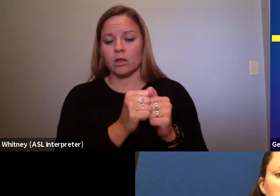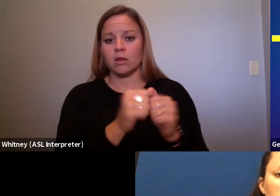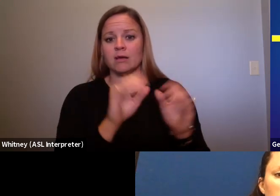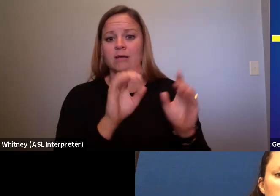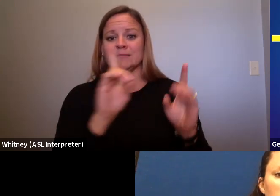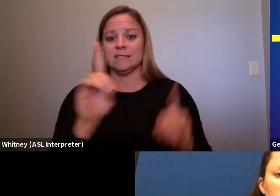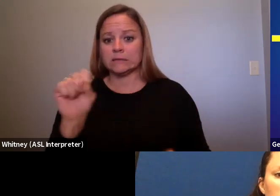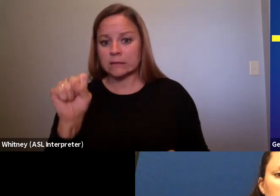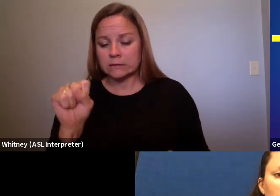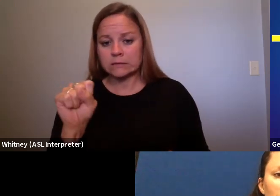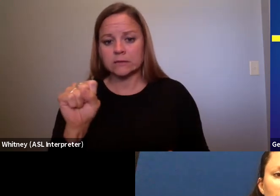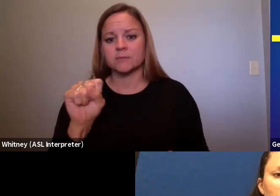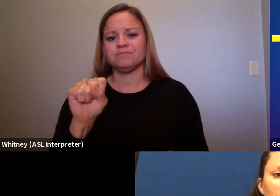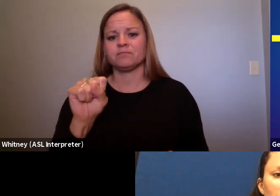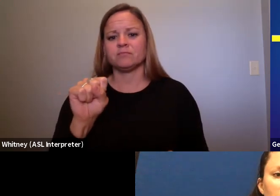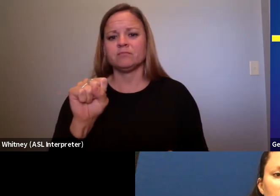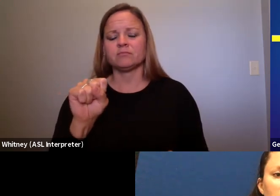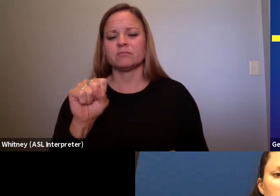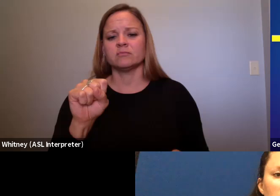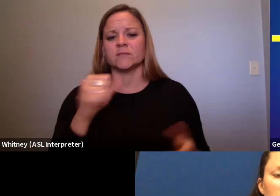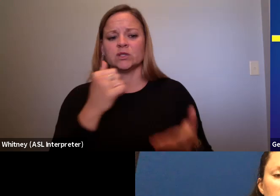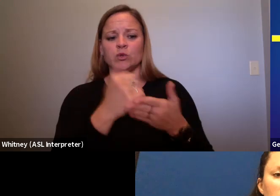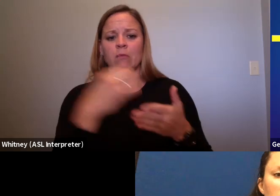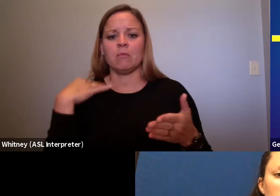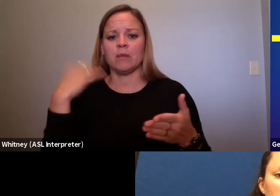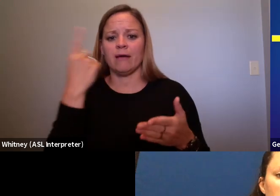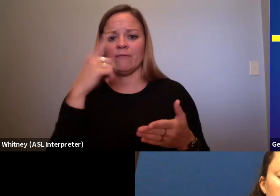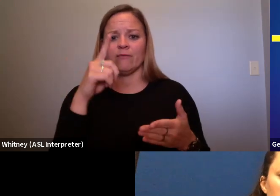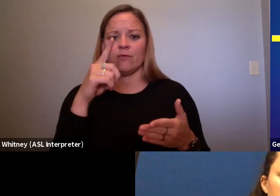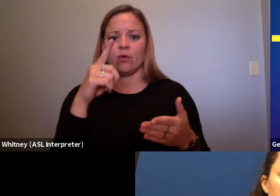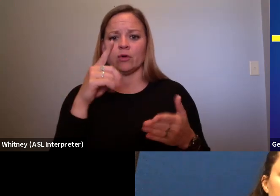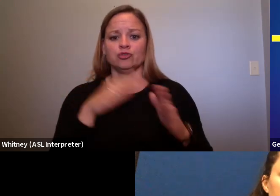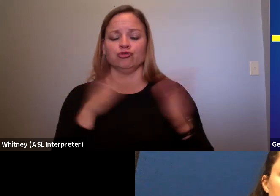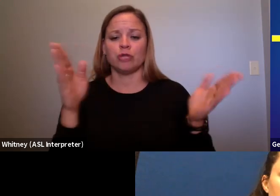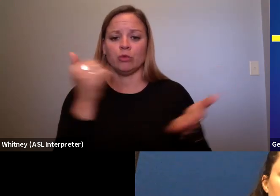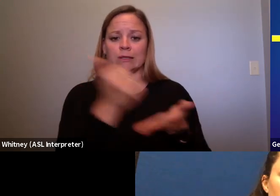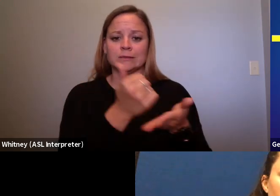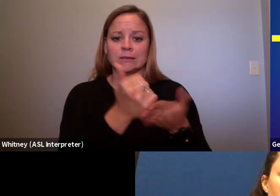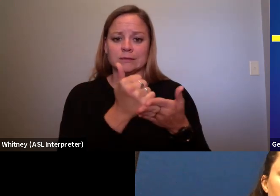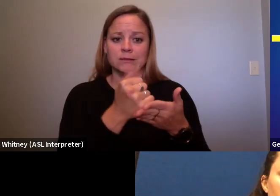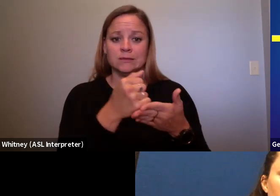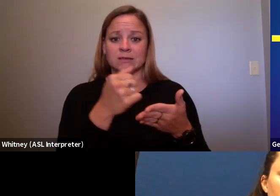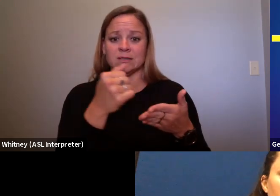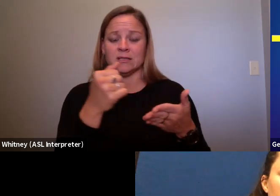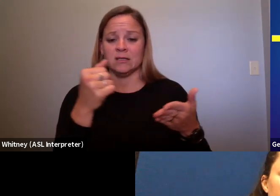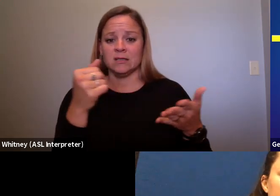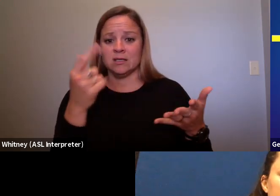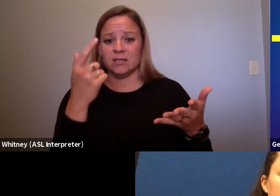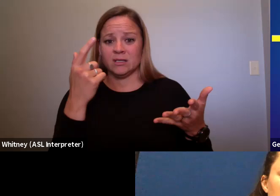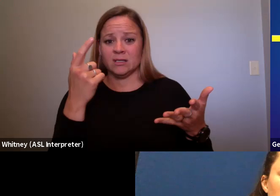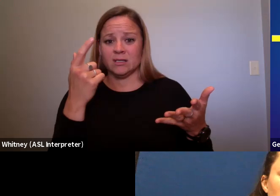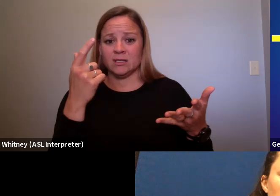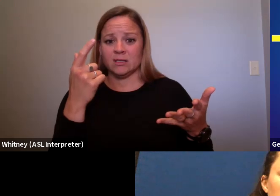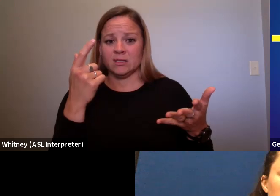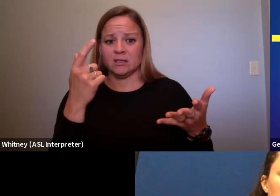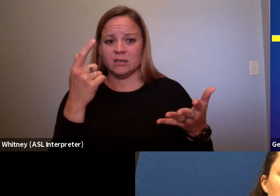Social Services to help them apply for general assistance? Do we have youth? Because that's the other one that we have